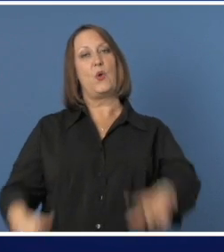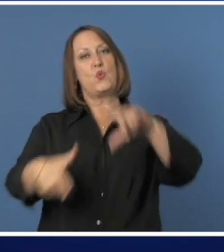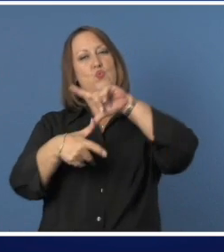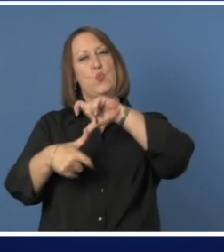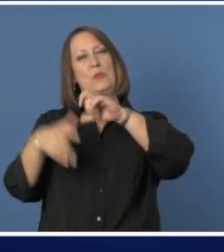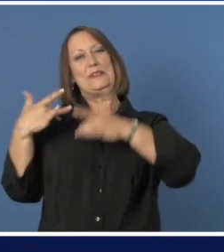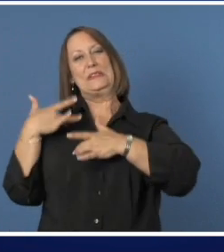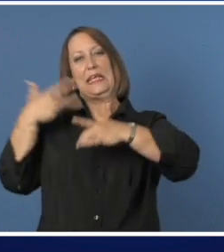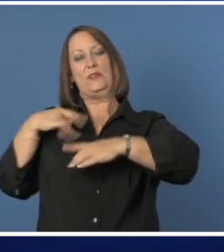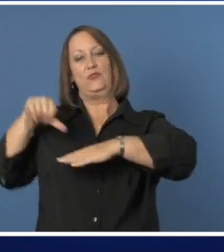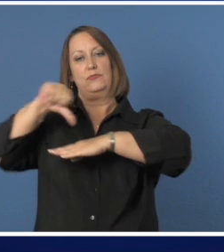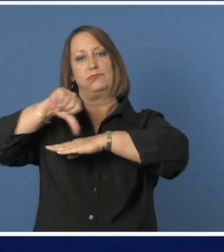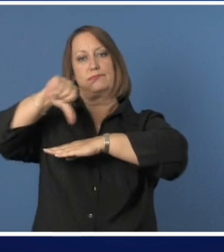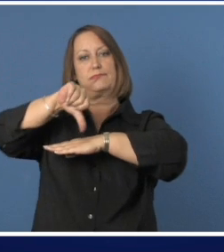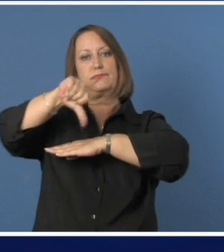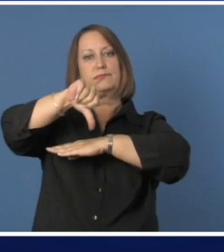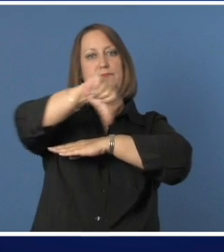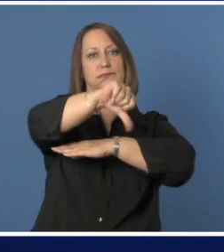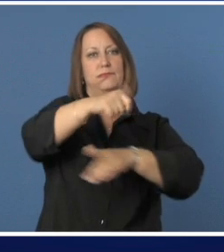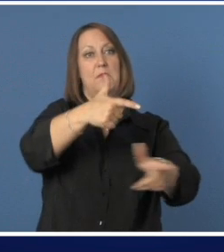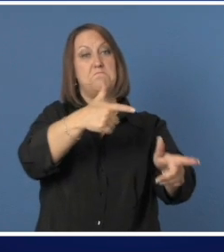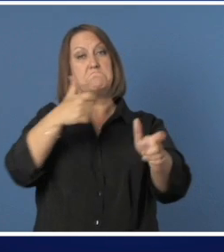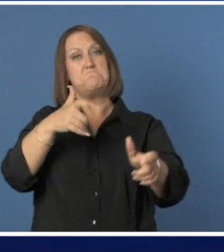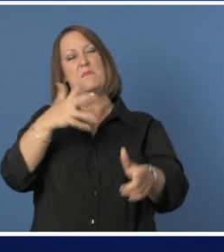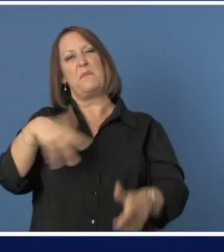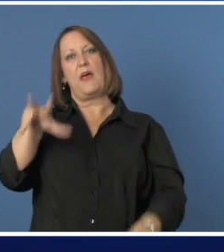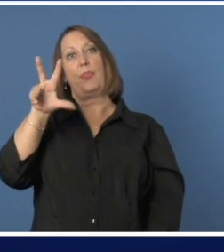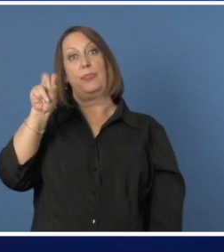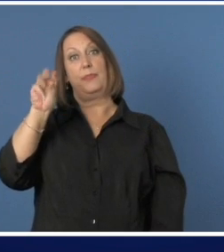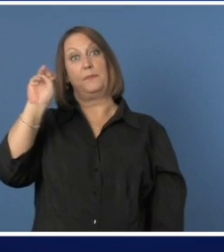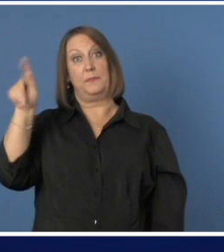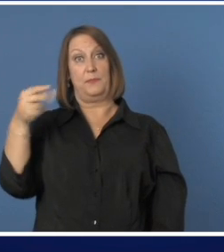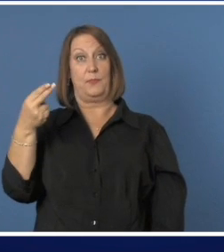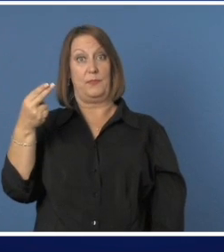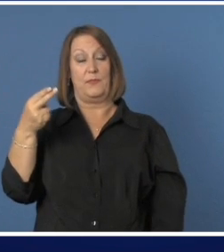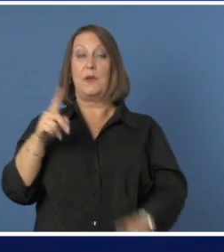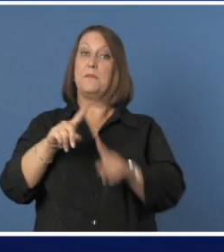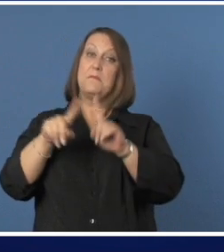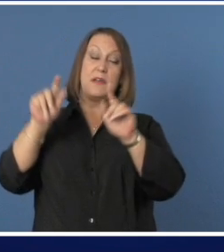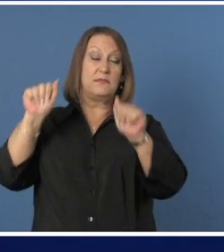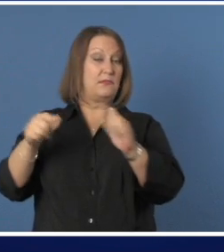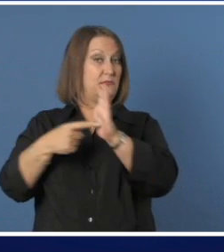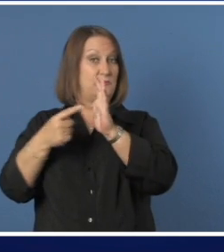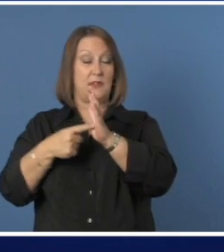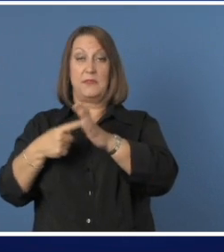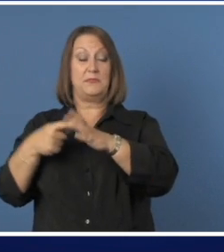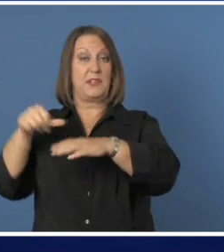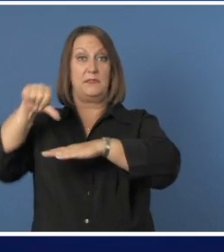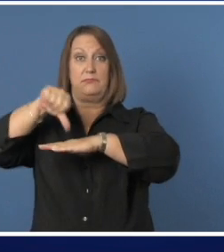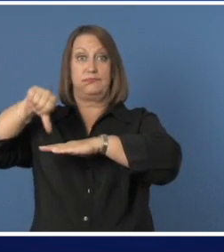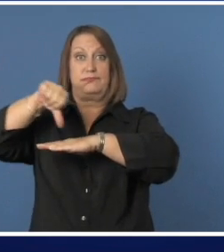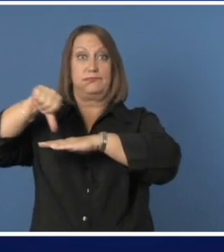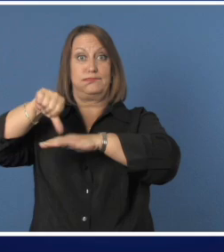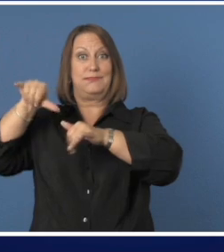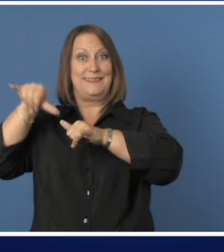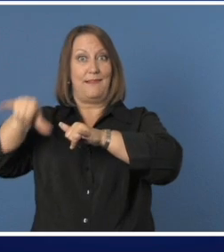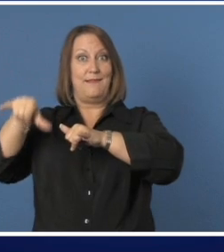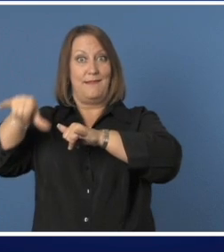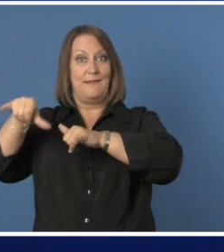the average forward speed of a tornado is 30 miles per hour but